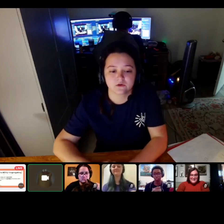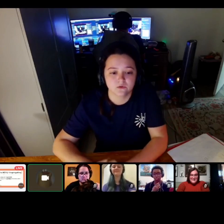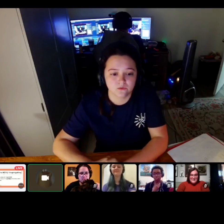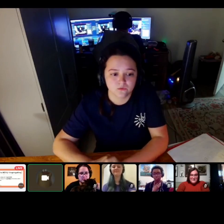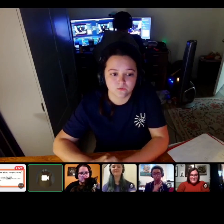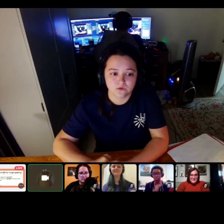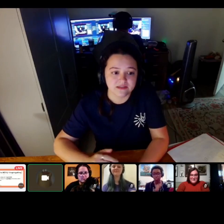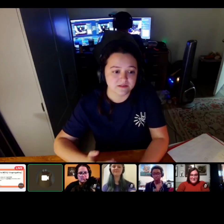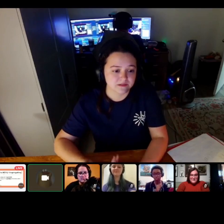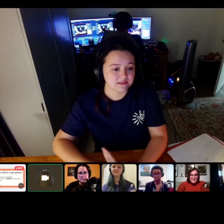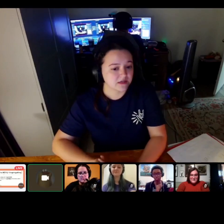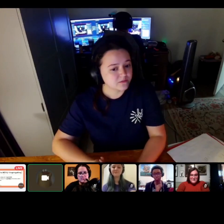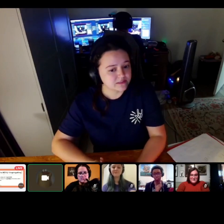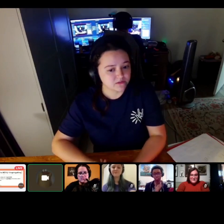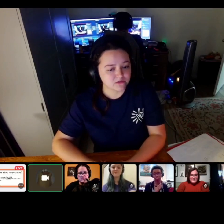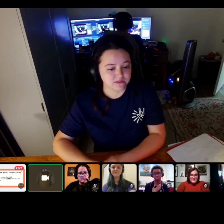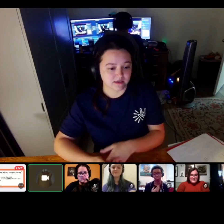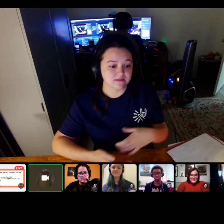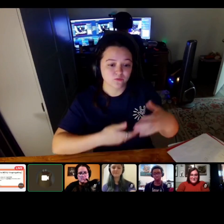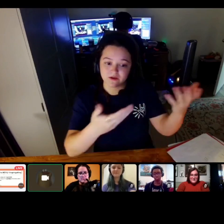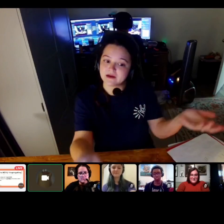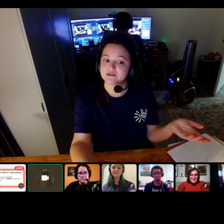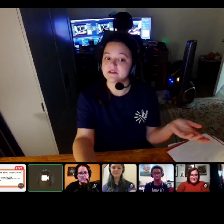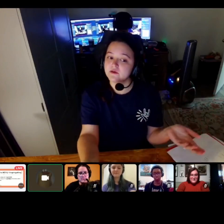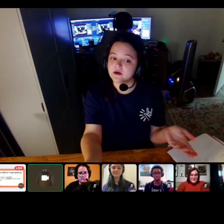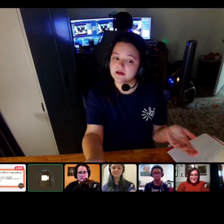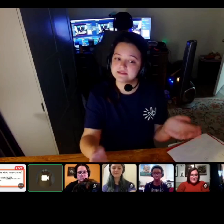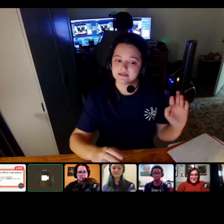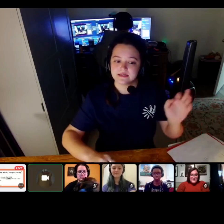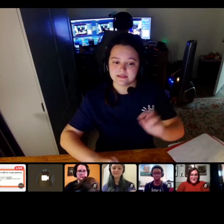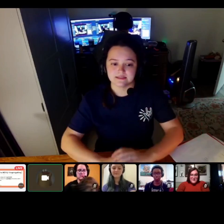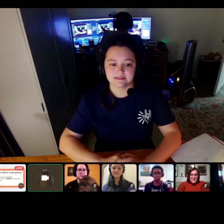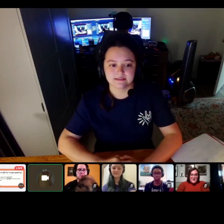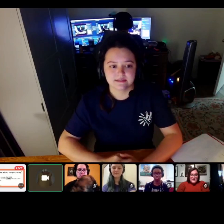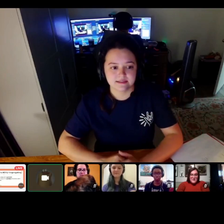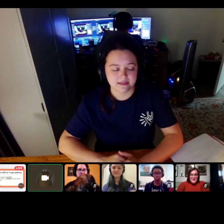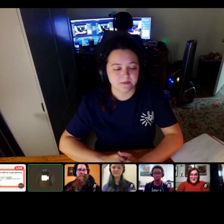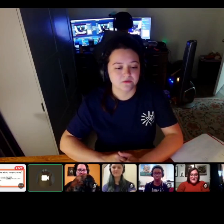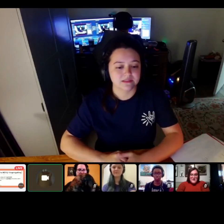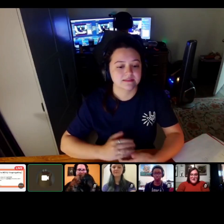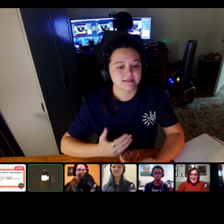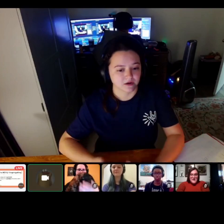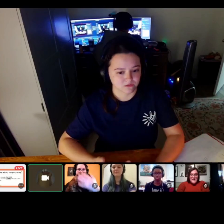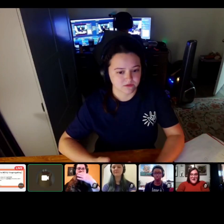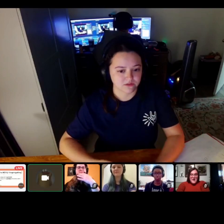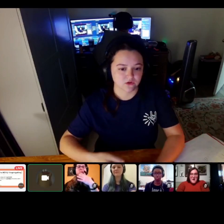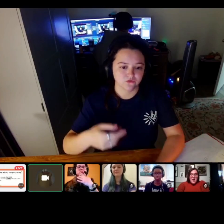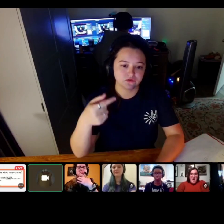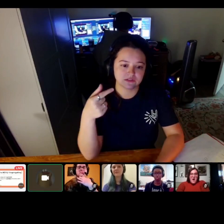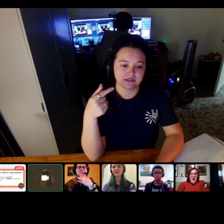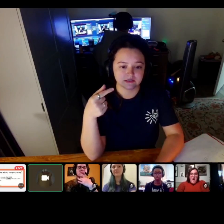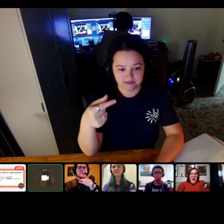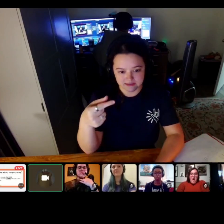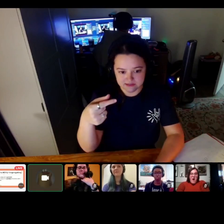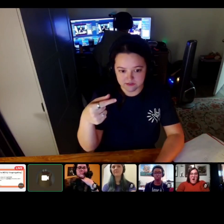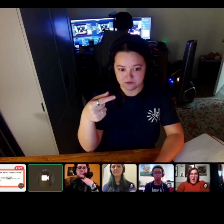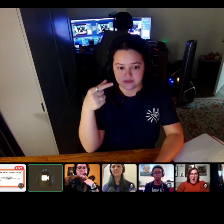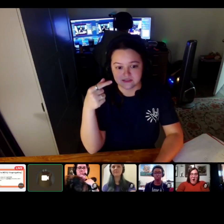So what I typically tell my students, and what I'm now telling you guys, is to think about the sounds. So if you see this and you think it's a